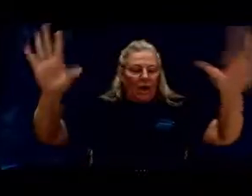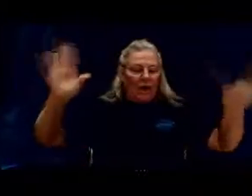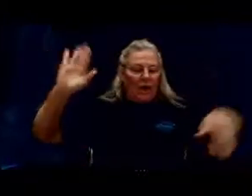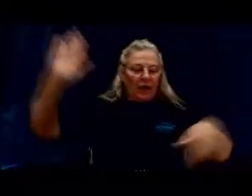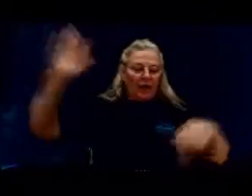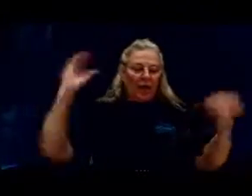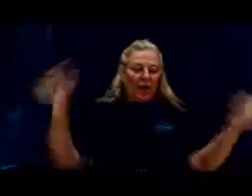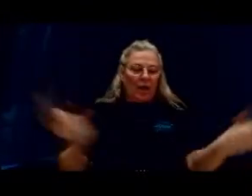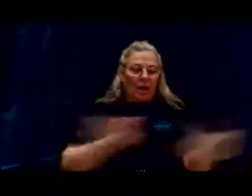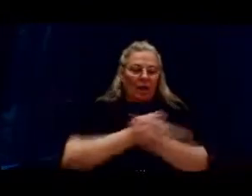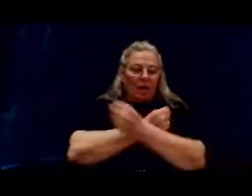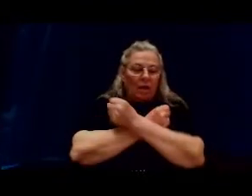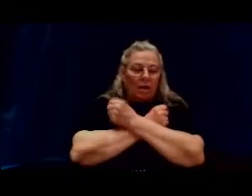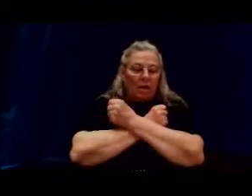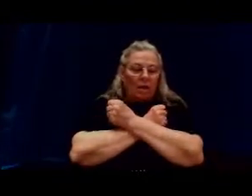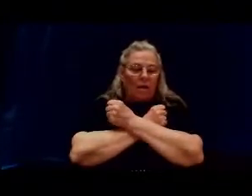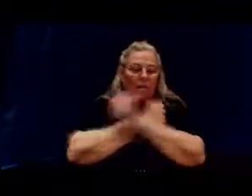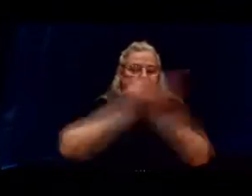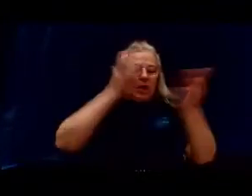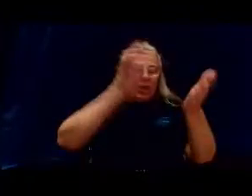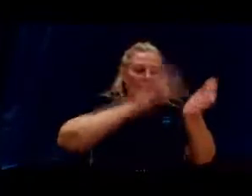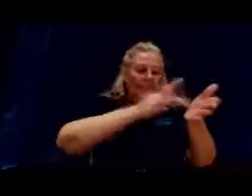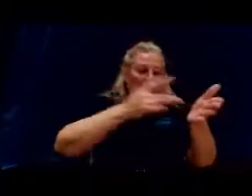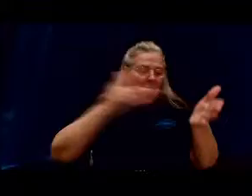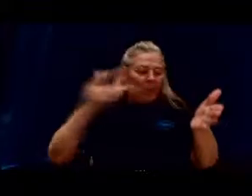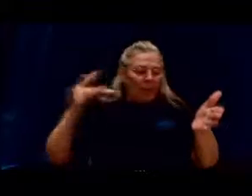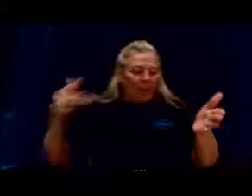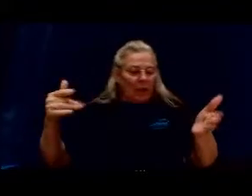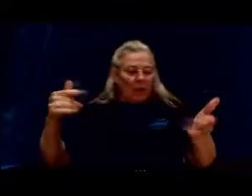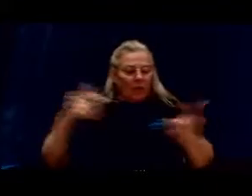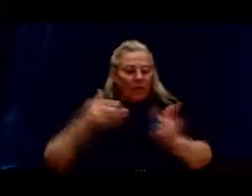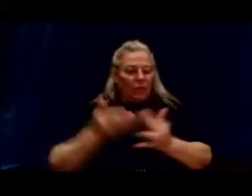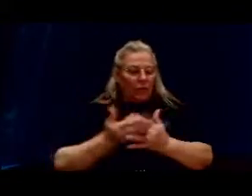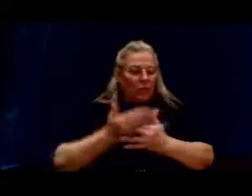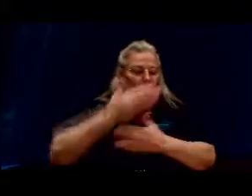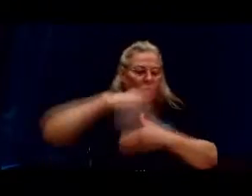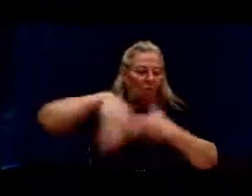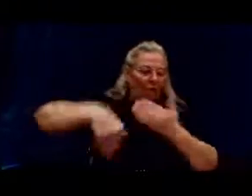light, thy love, beaming through